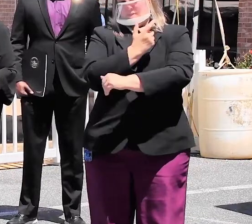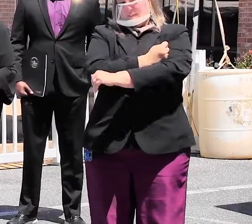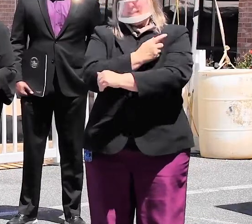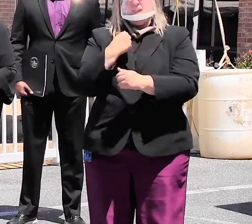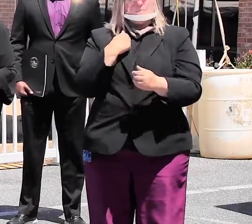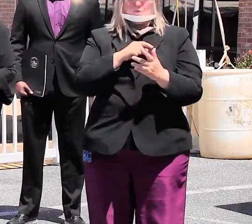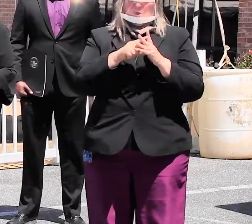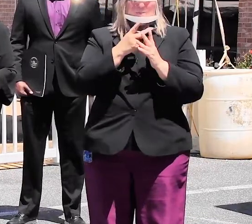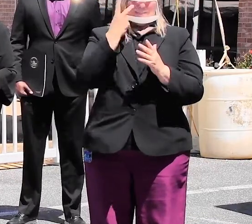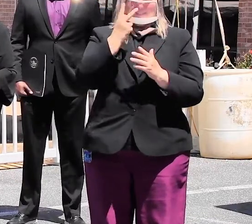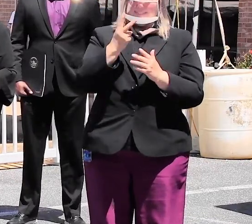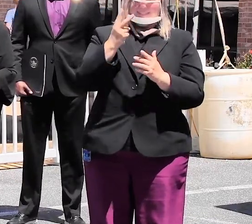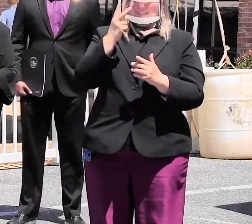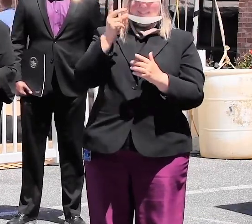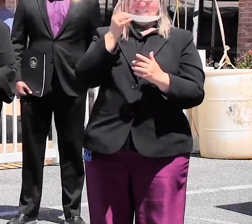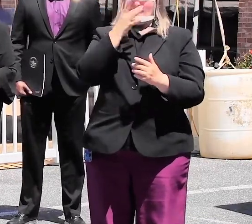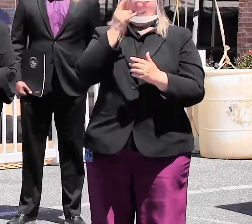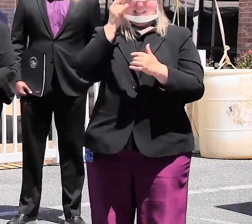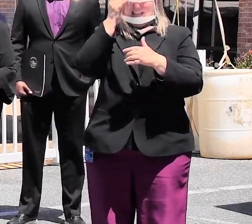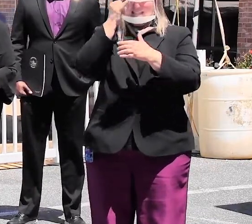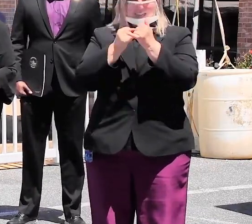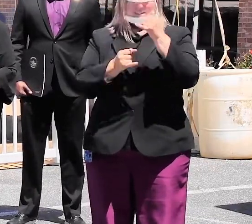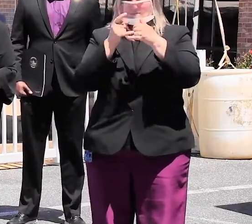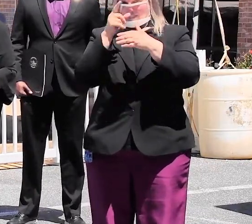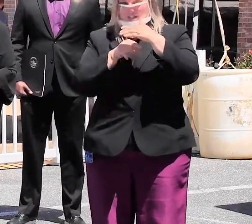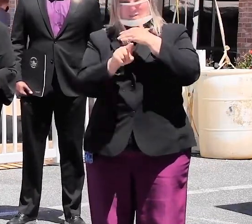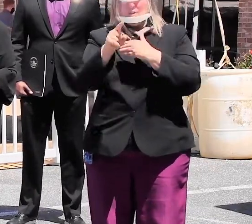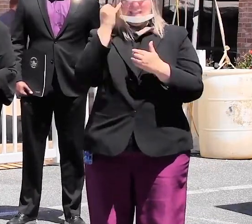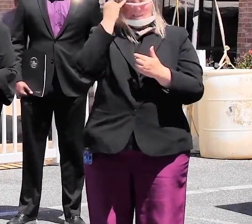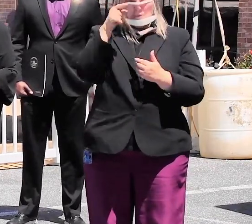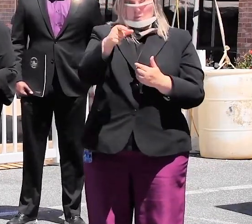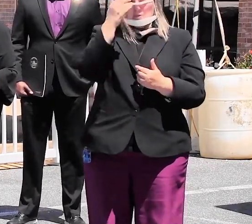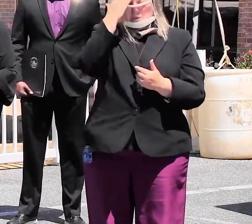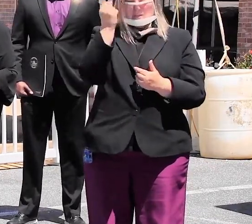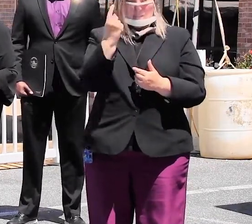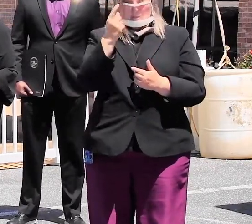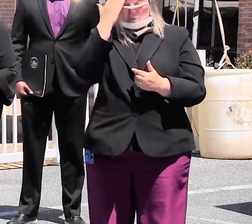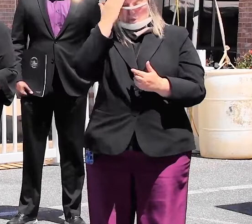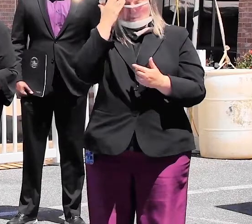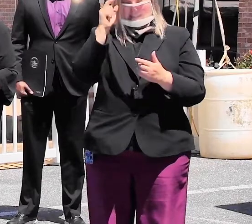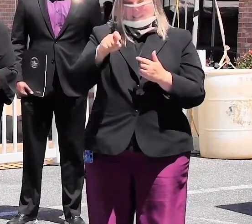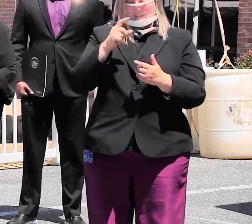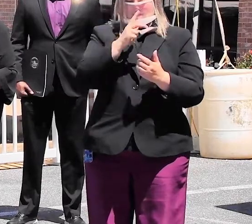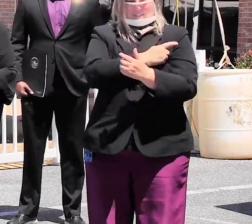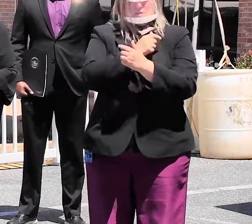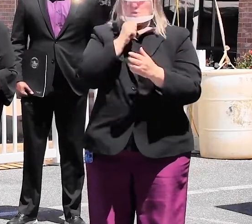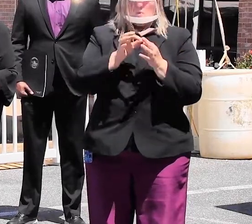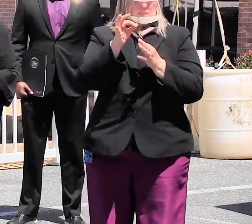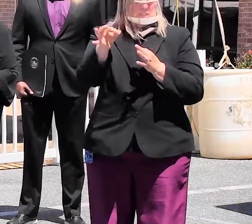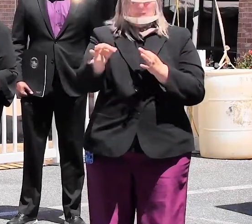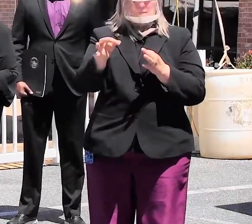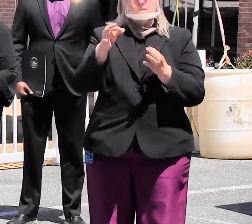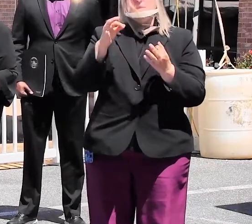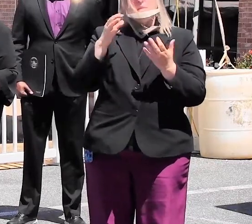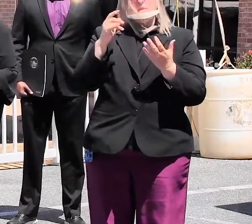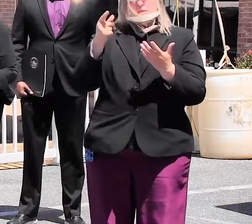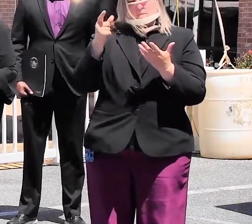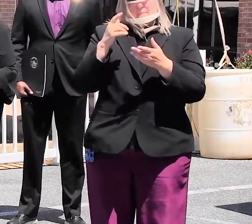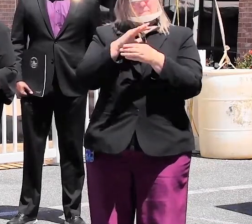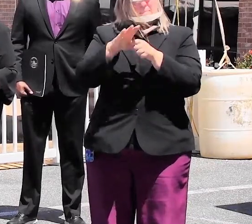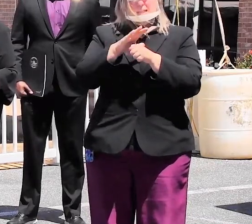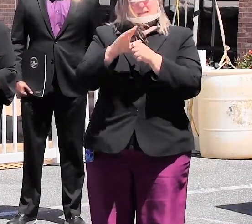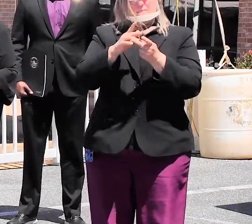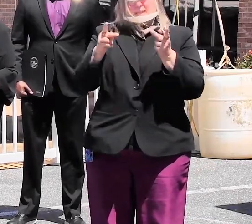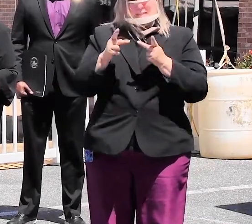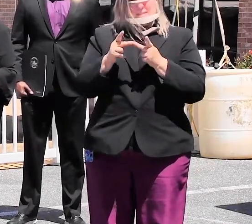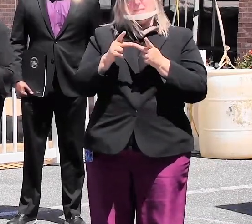beginning to see the light at the end of the tunnel. If you or someone you know needs a vaccine, don't delay. There are plenty of places to get one, and help is out there if you need it. In the spirit